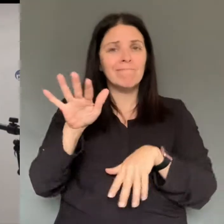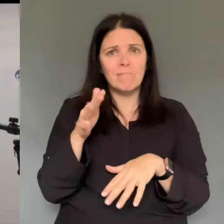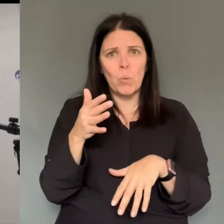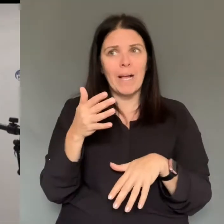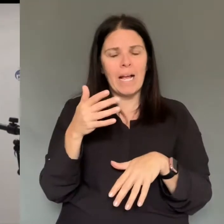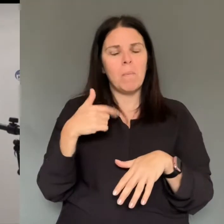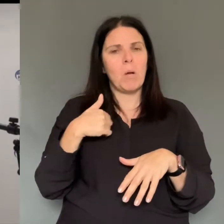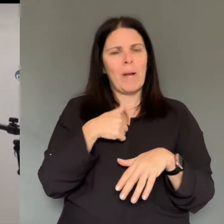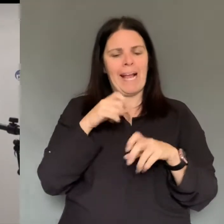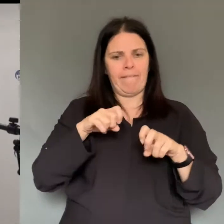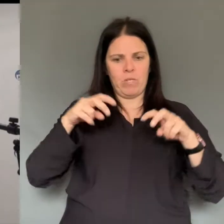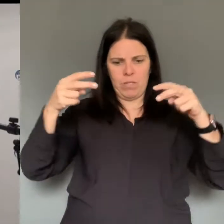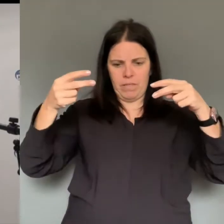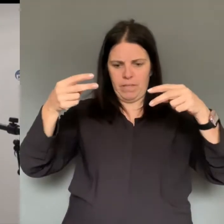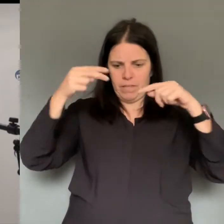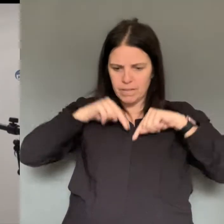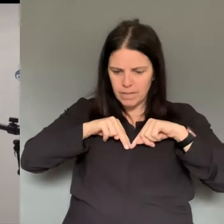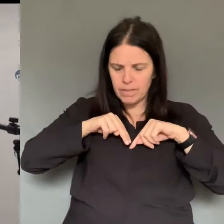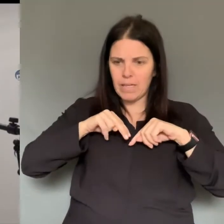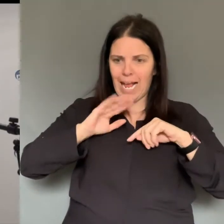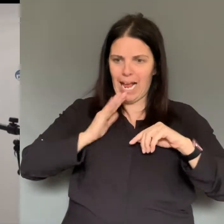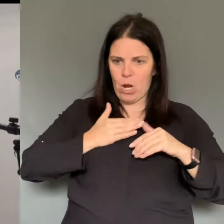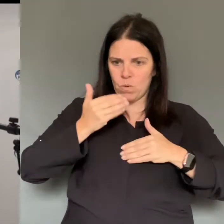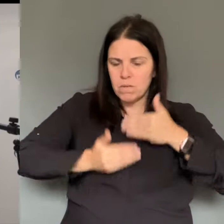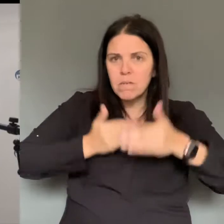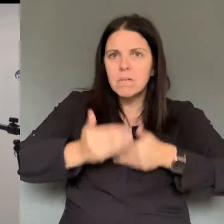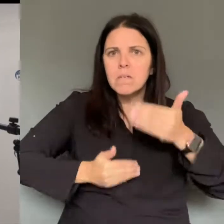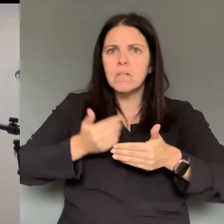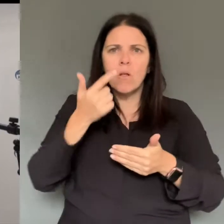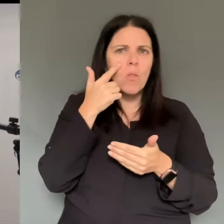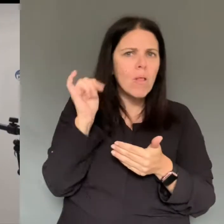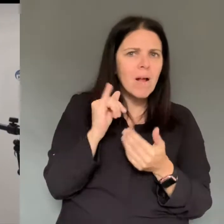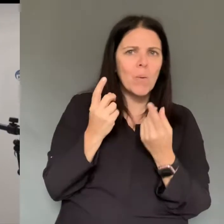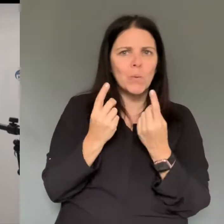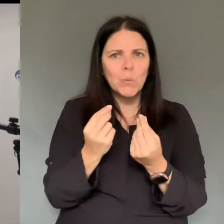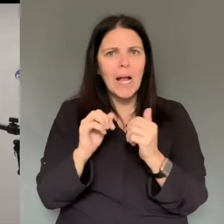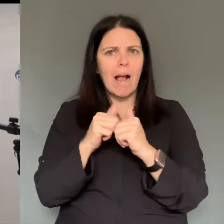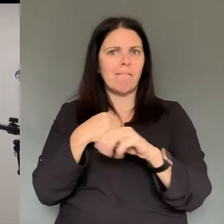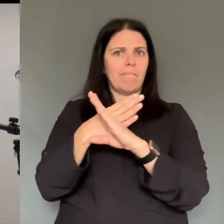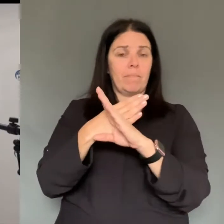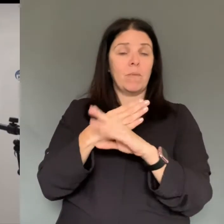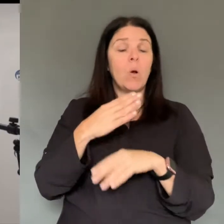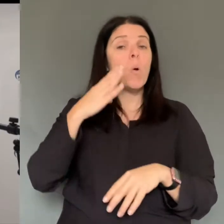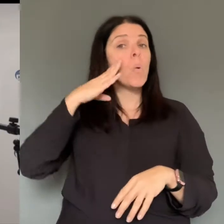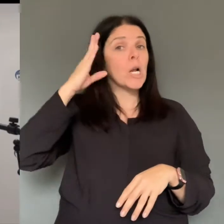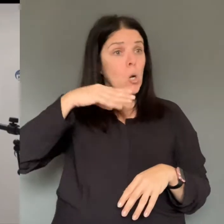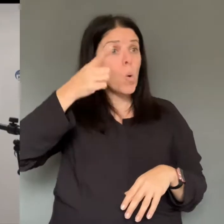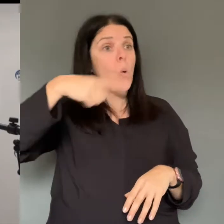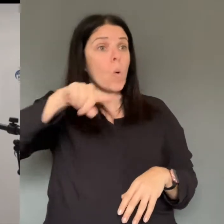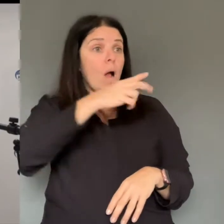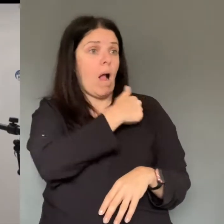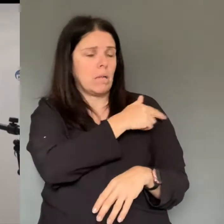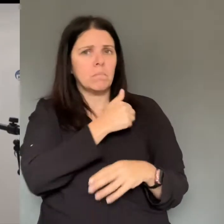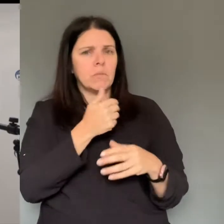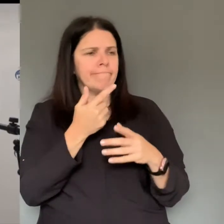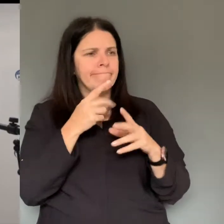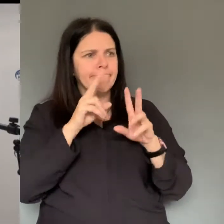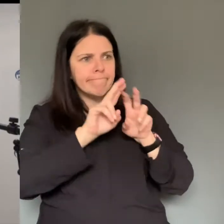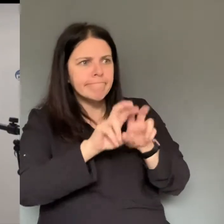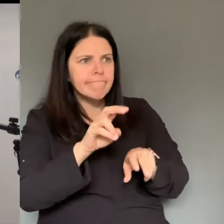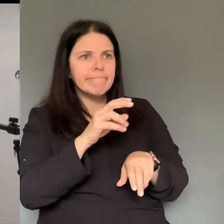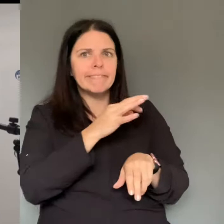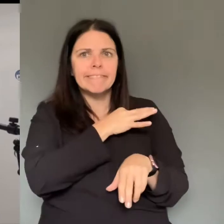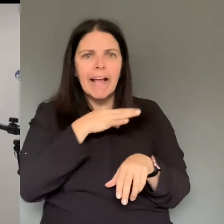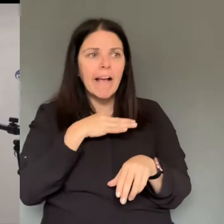what we need to look at all these opportunities that we can to try and limit the spread either in